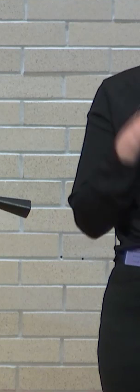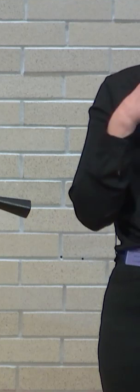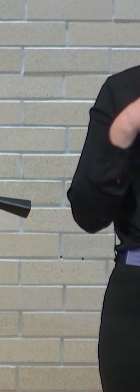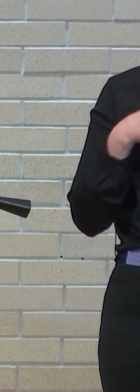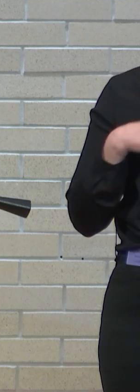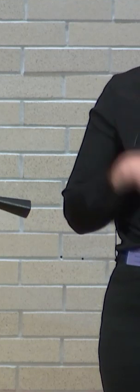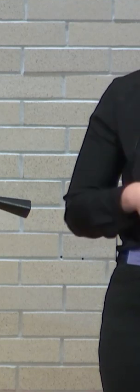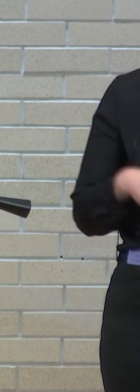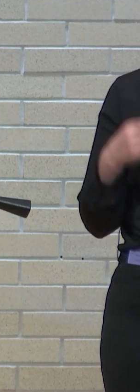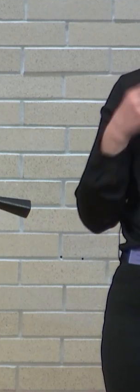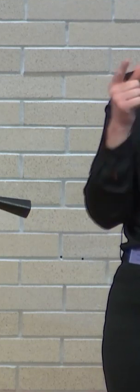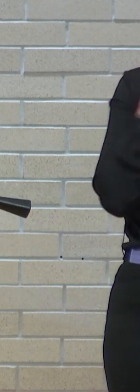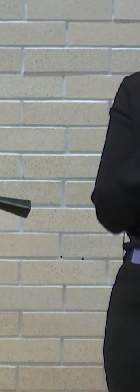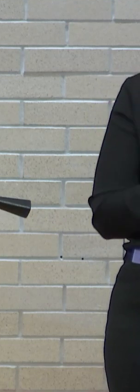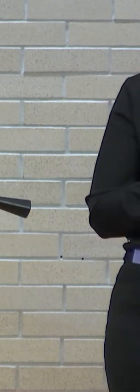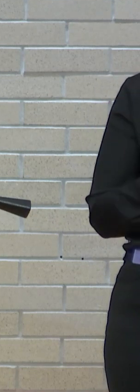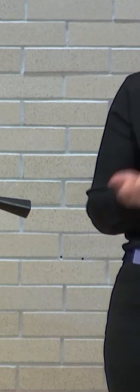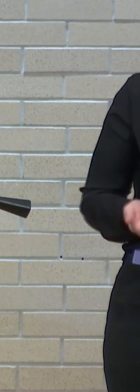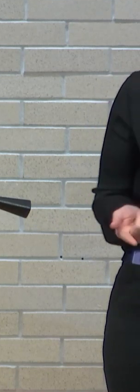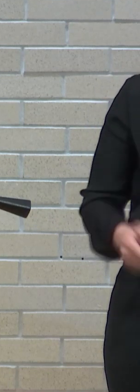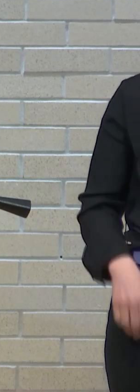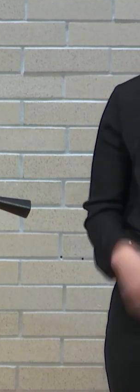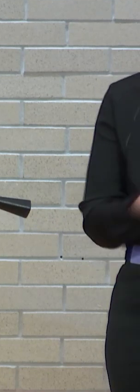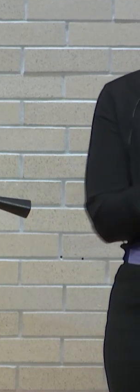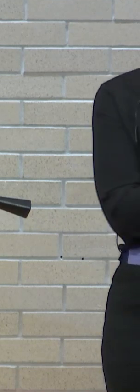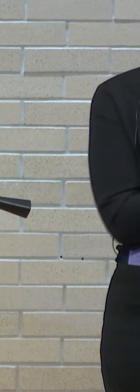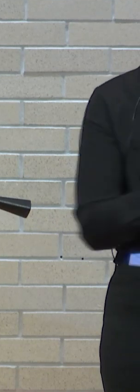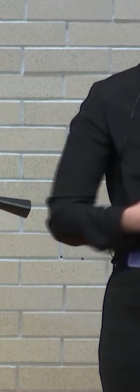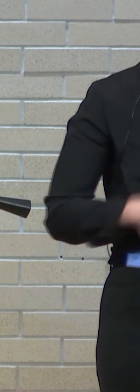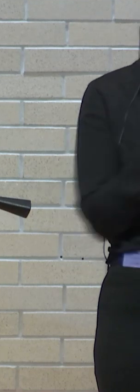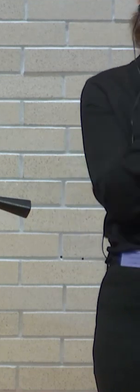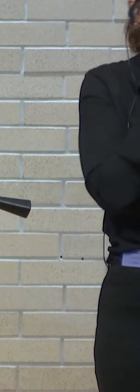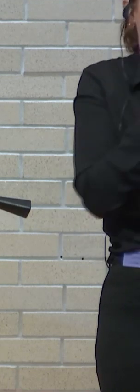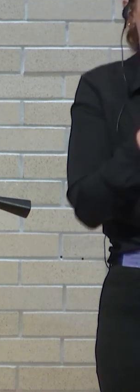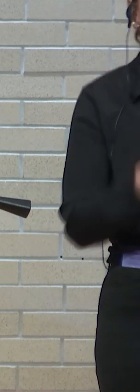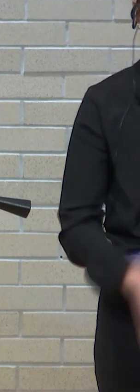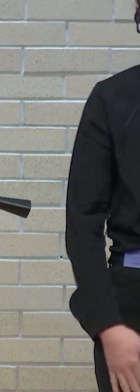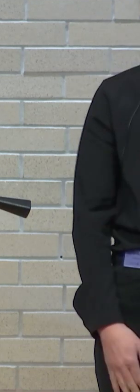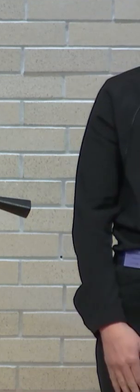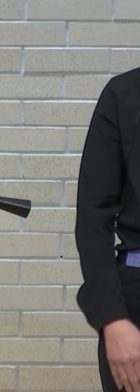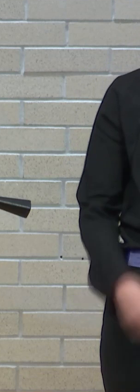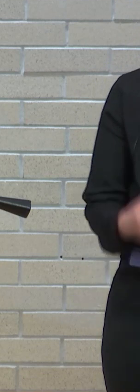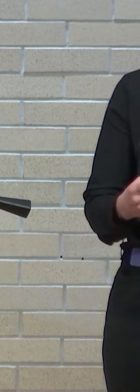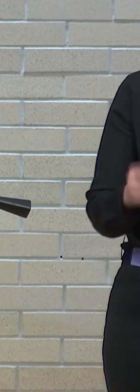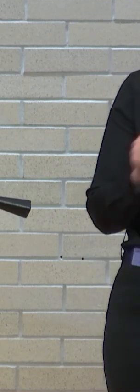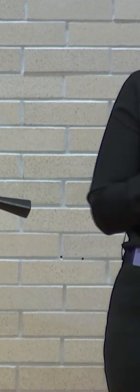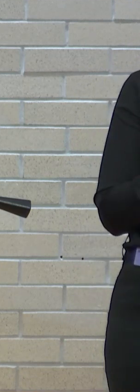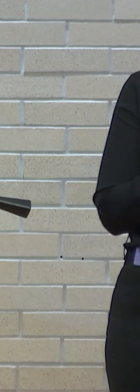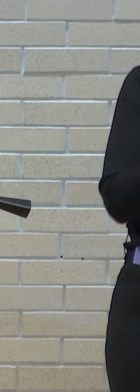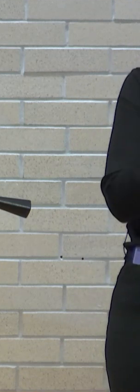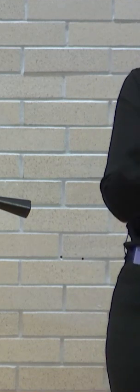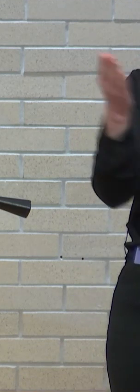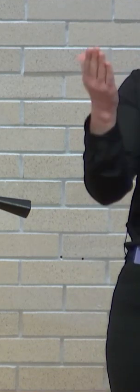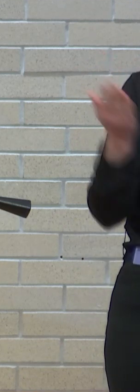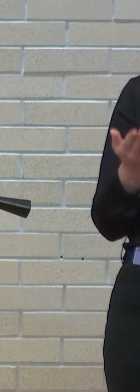to complement the strumming with some groovy picking, but she sends her greetings from Heston College.